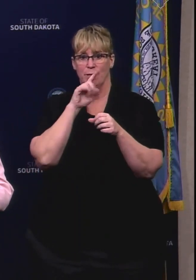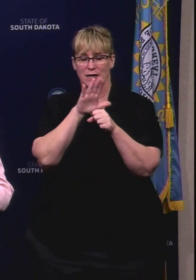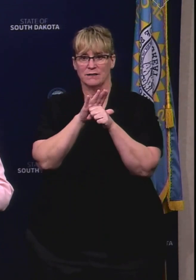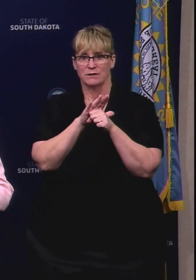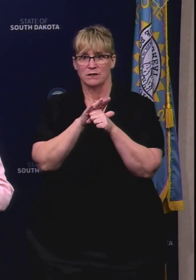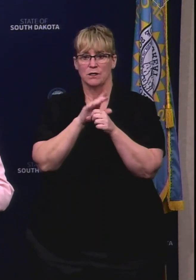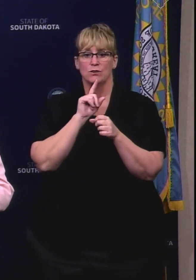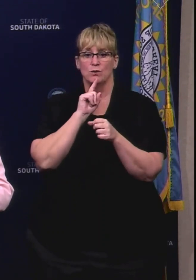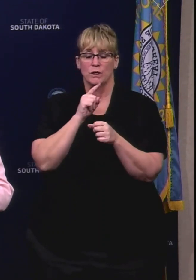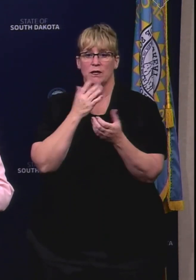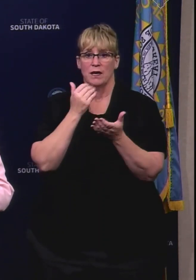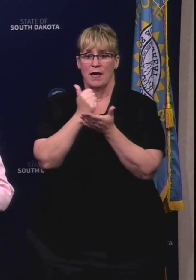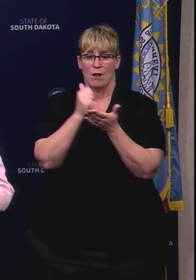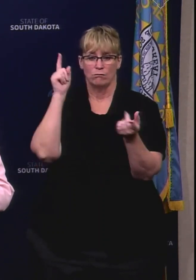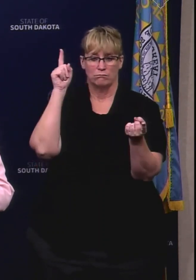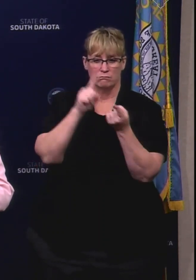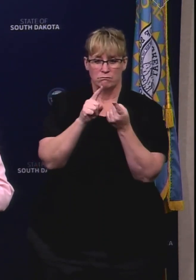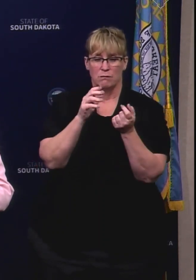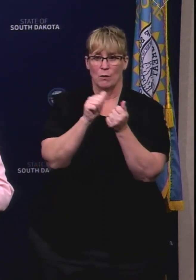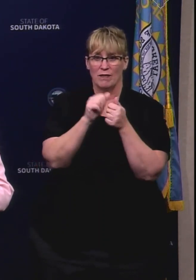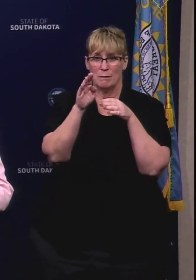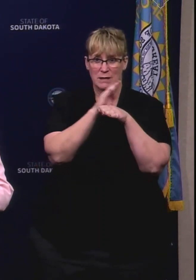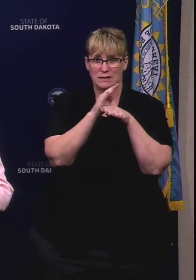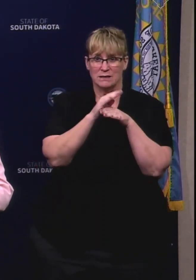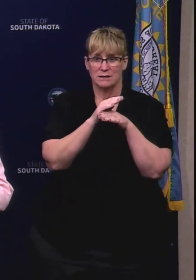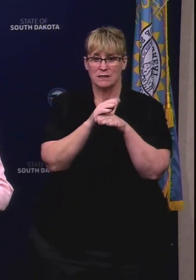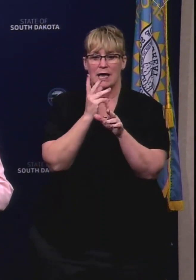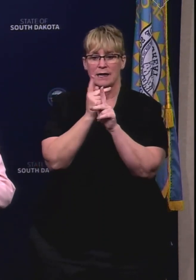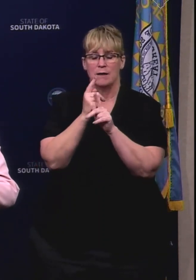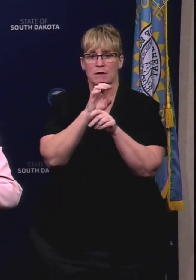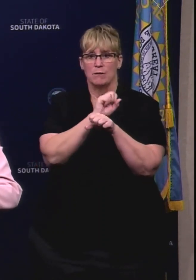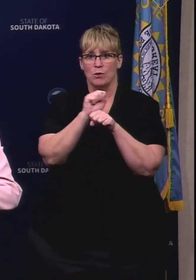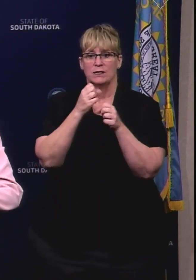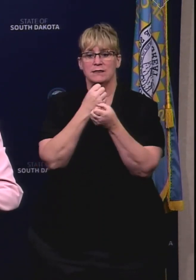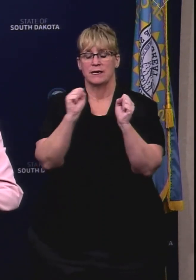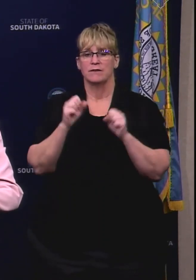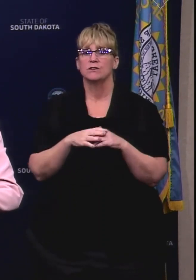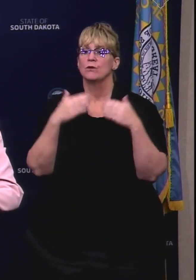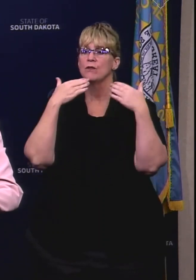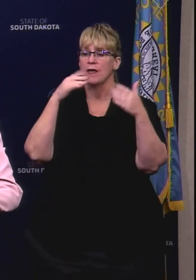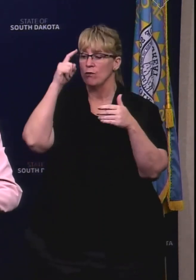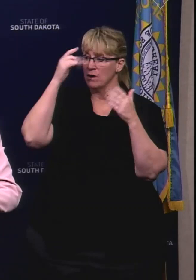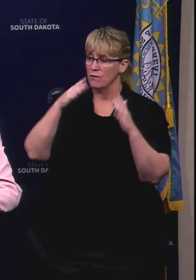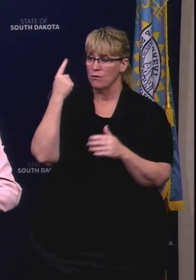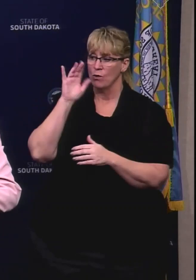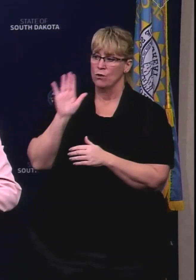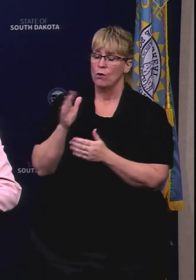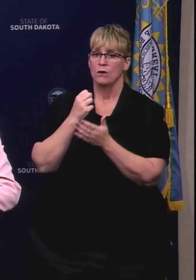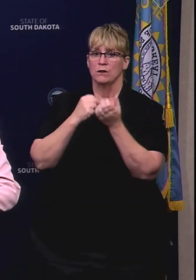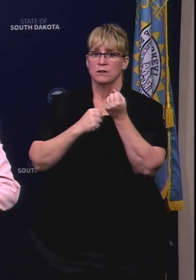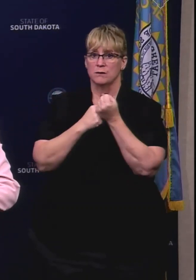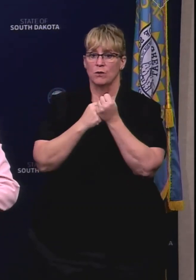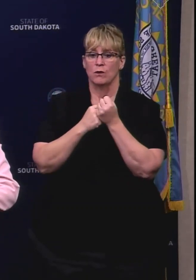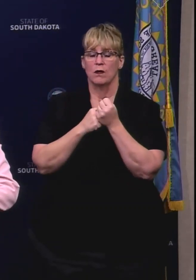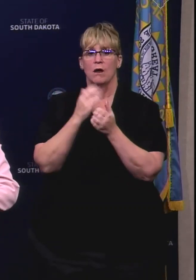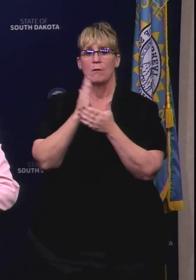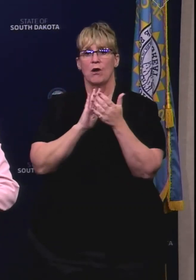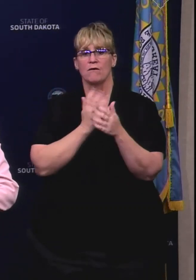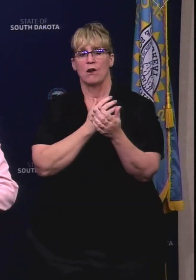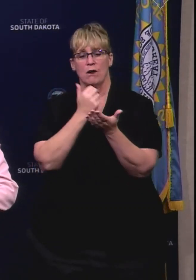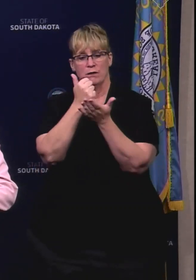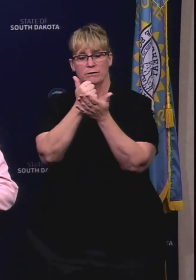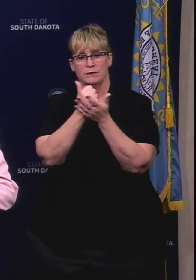minimize the spread of COVID in business situations and keep those employees safe. So thank you, Governor, for your support of this part of our